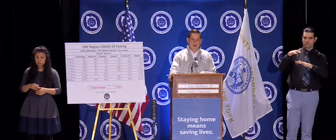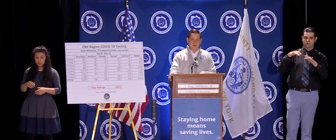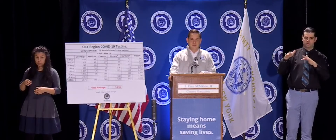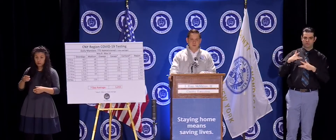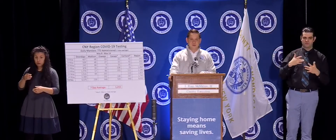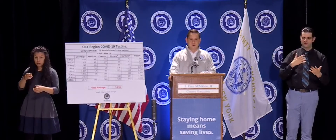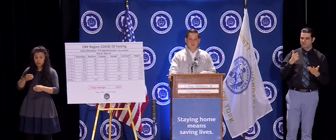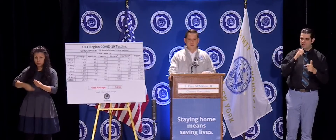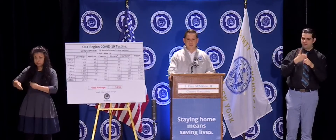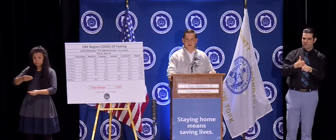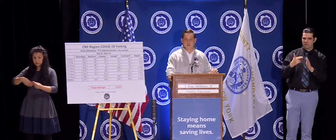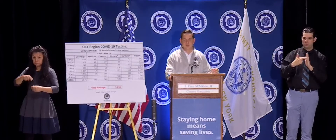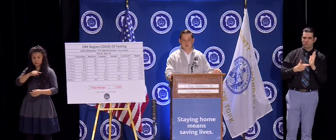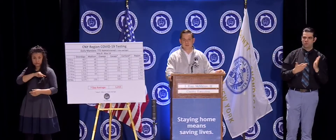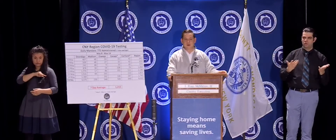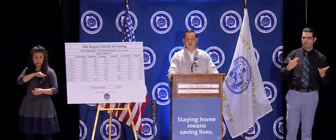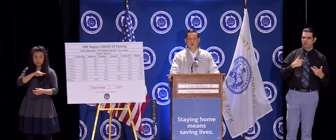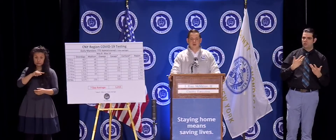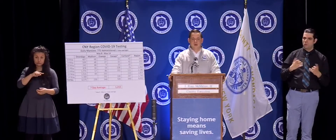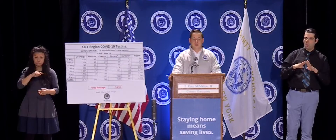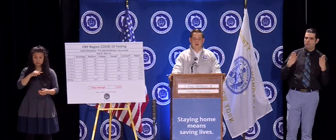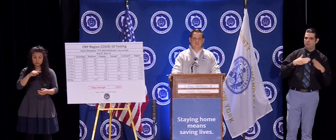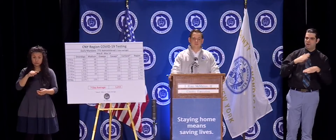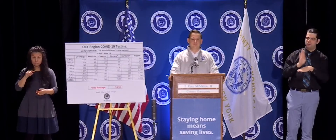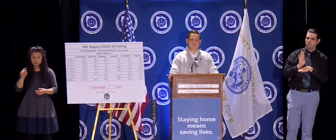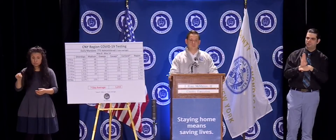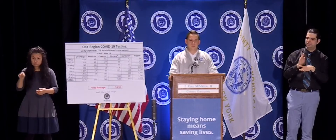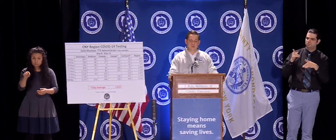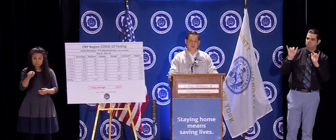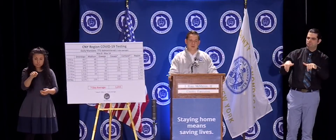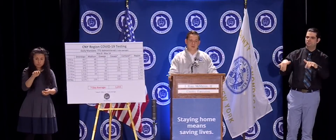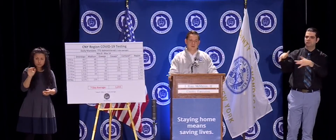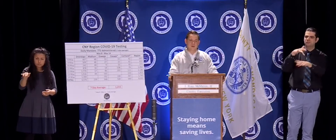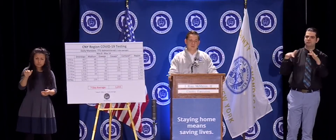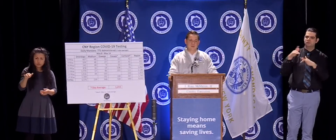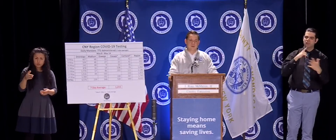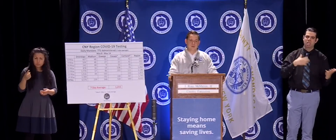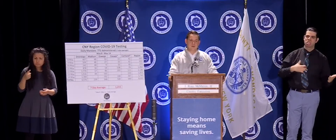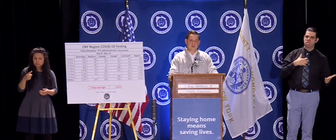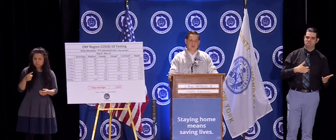getting a lot of these business owners reaching out to us. These are